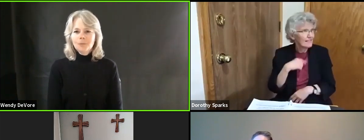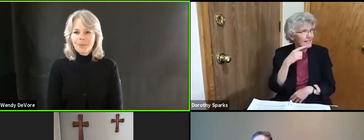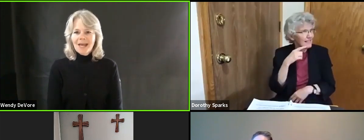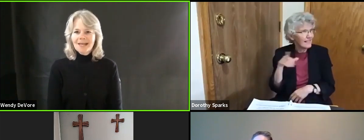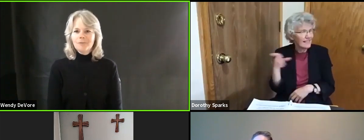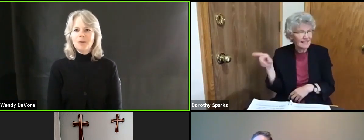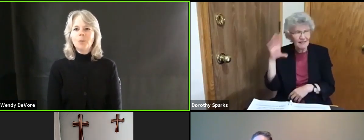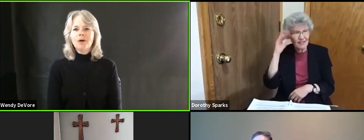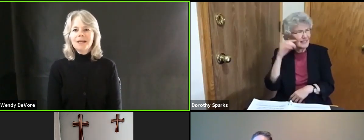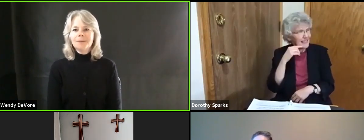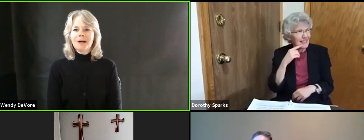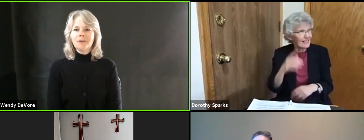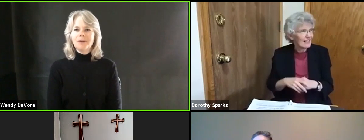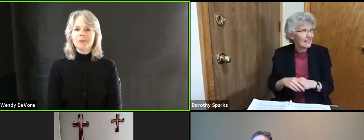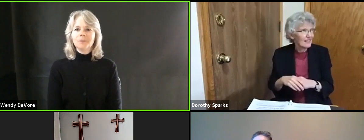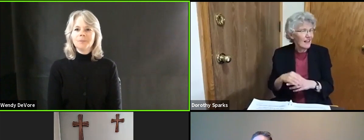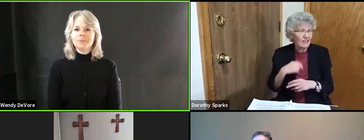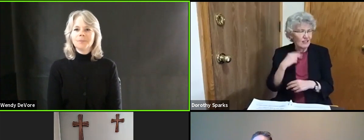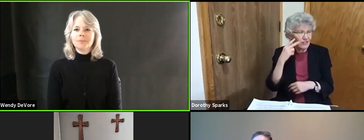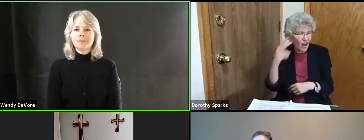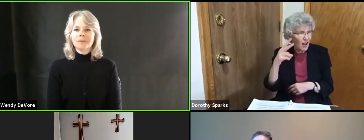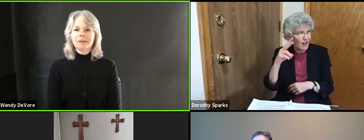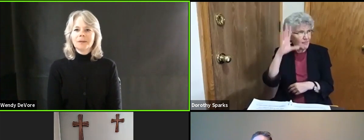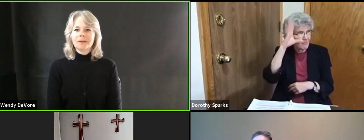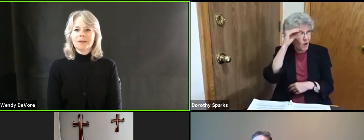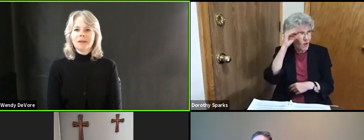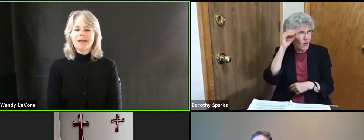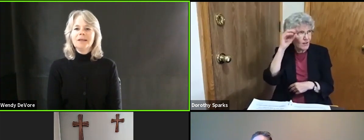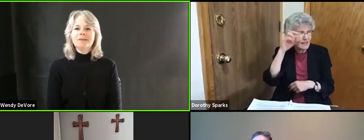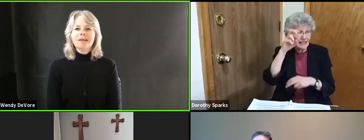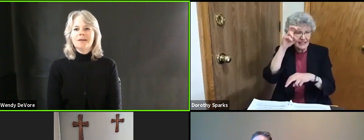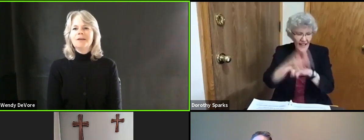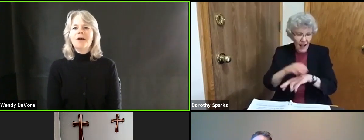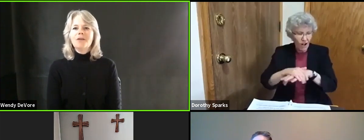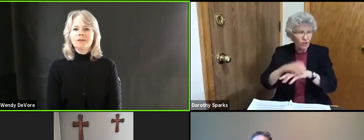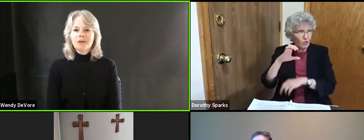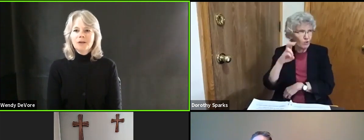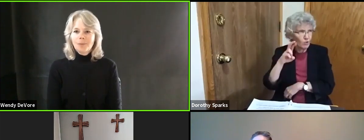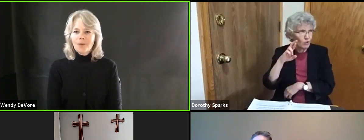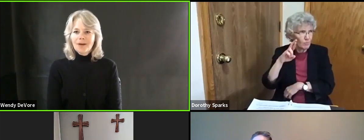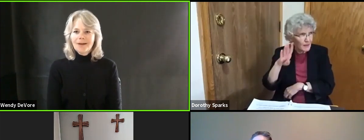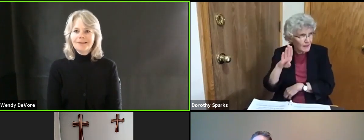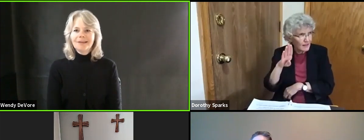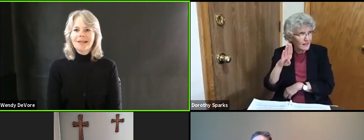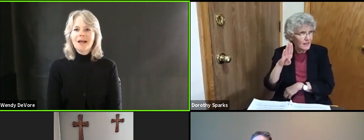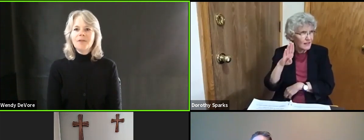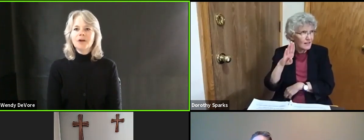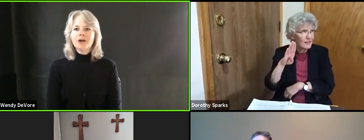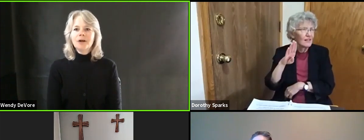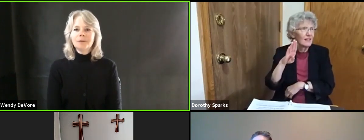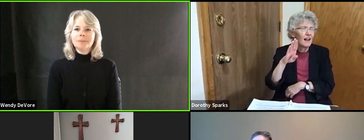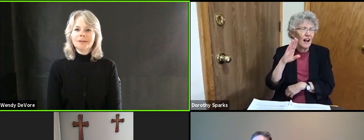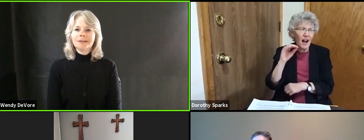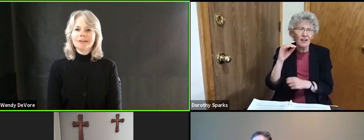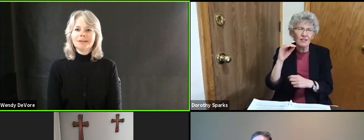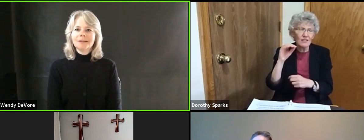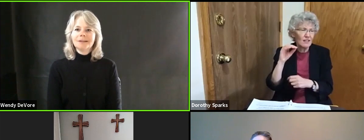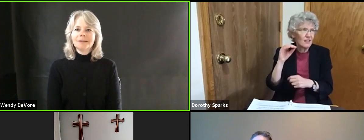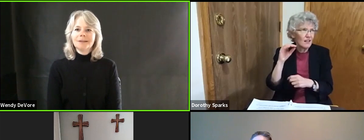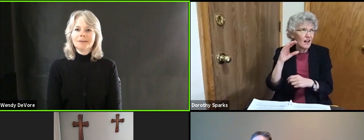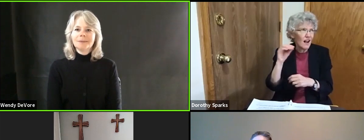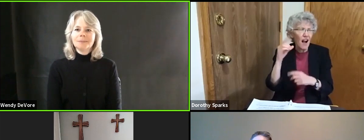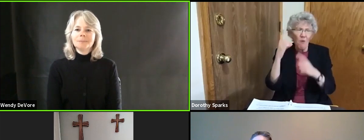"Where have you been? I've been worried about you." And he said, "I saw this little boy sitting on the curb,